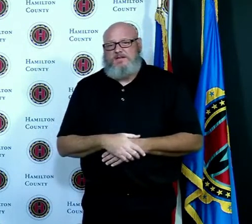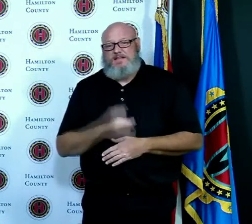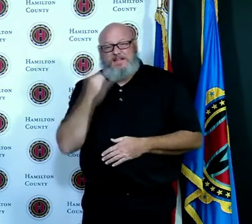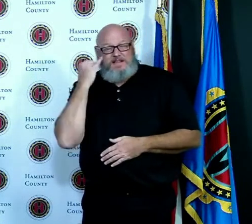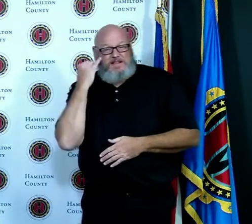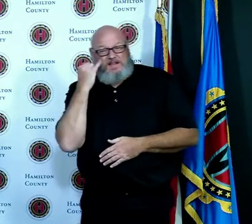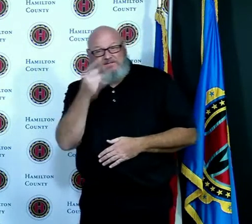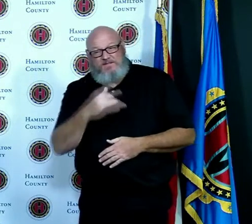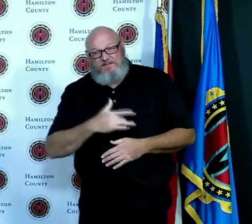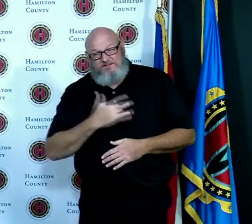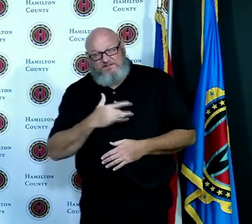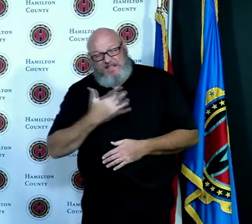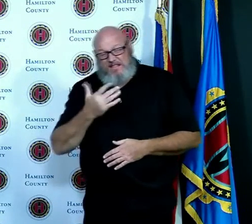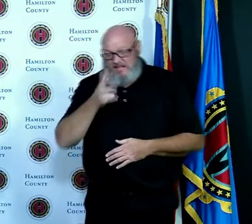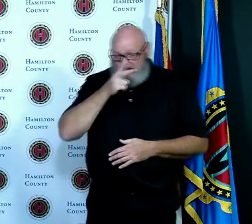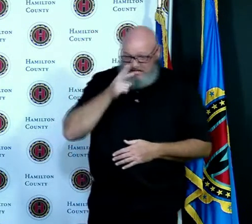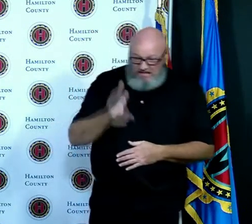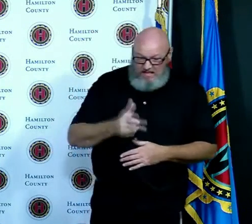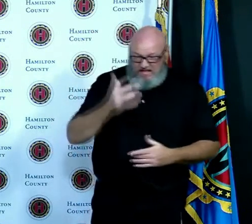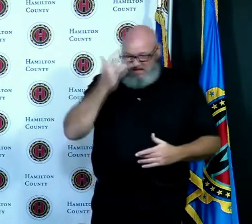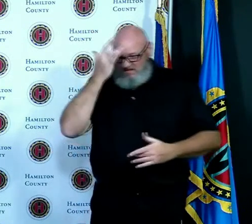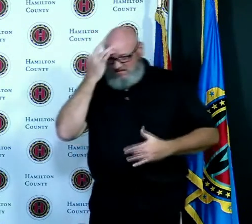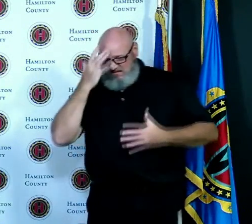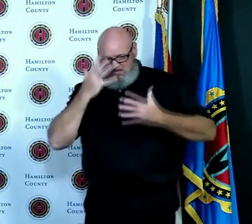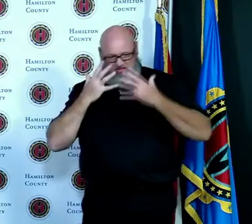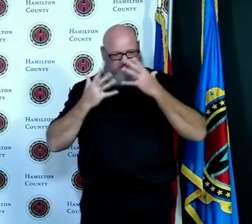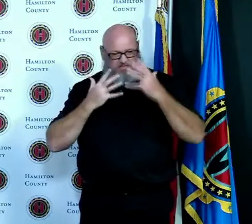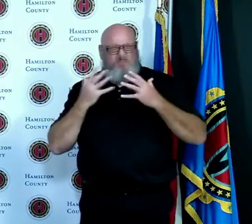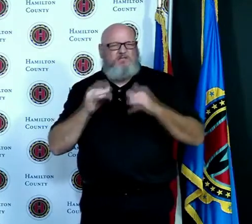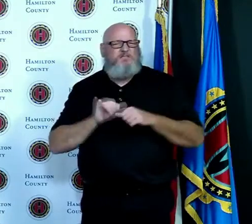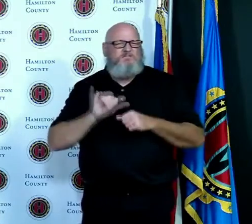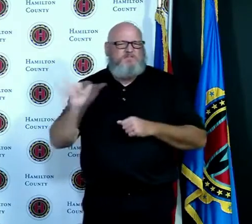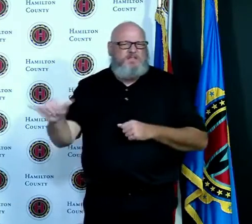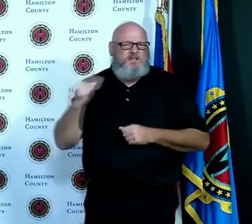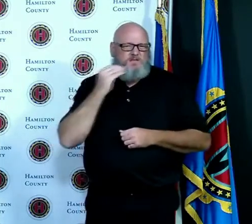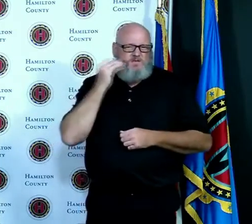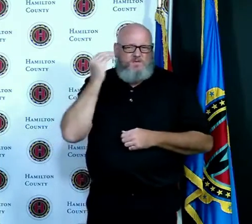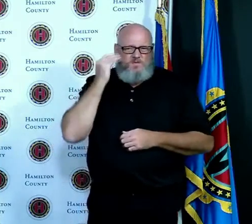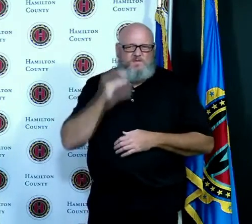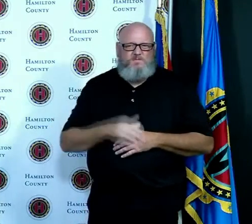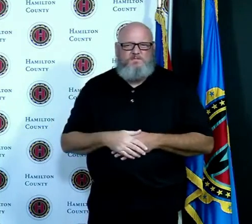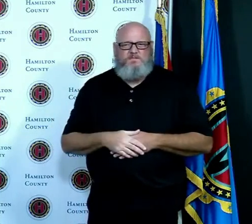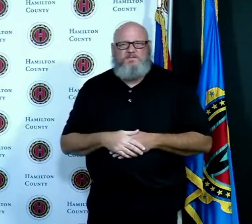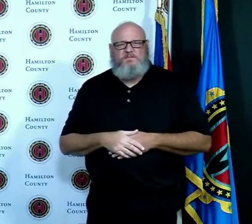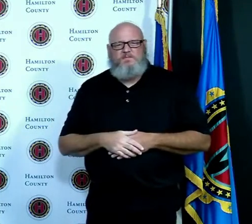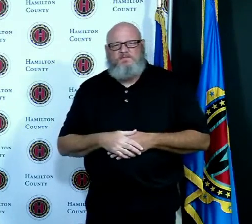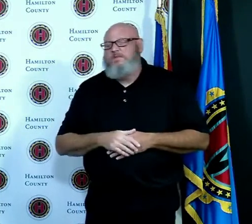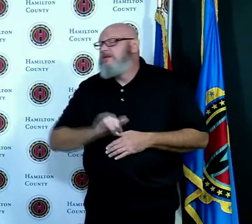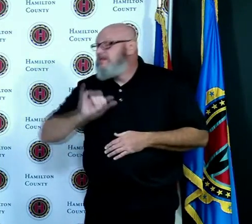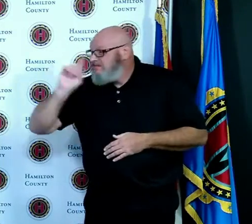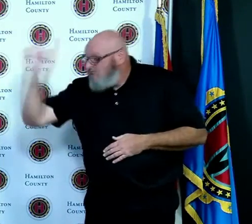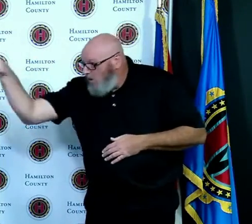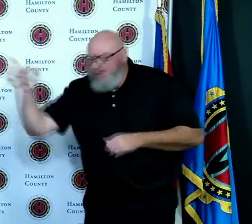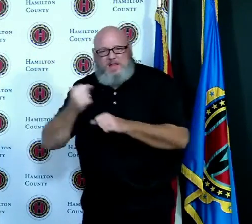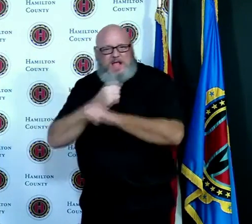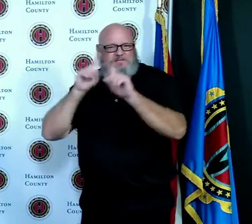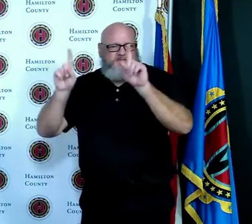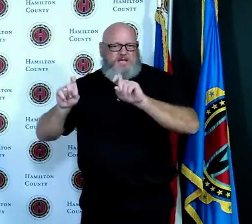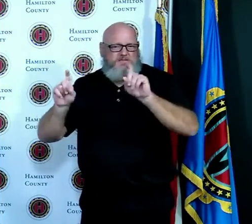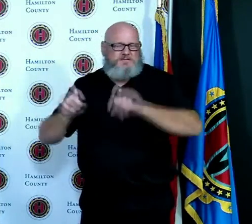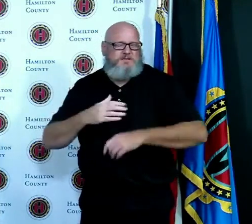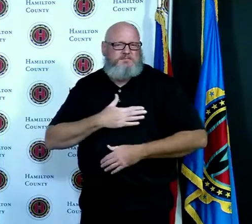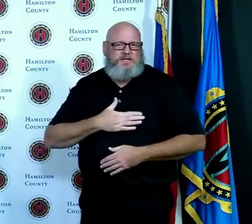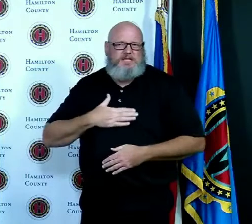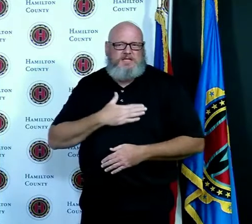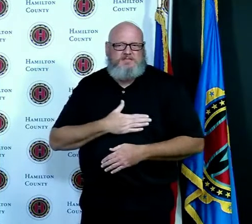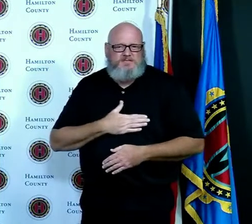a fantastic job of making sure there's access to testing. This slide has gotten so busy that it's really a lot of sites, and there are